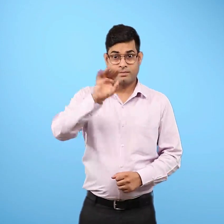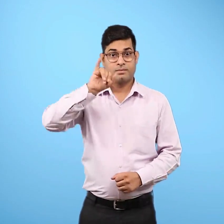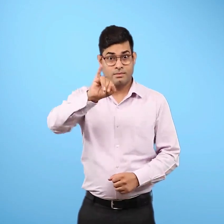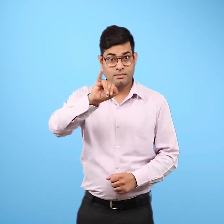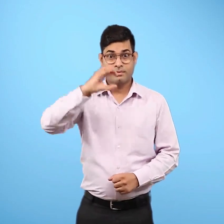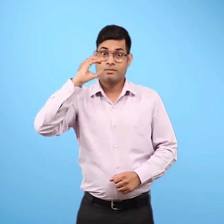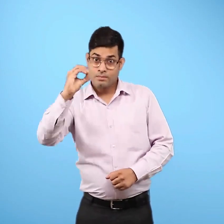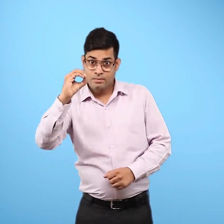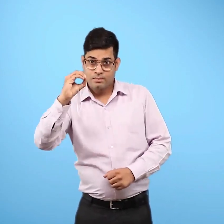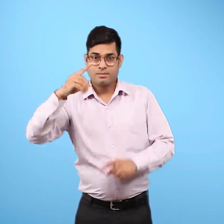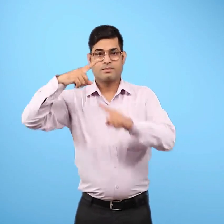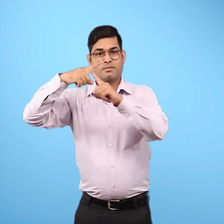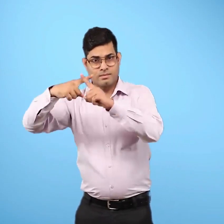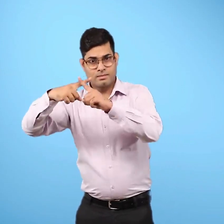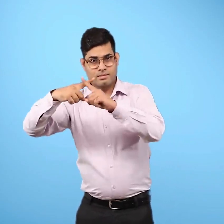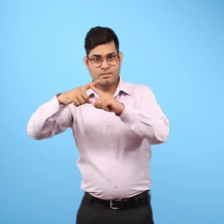360 multiplied by 12.